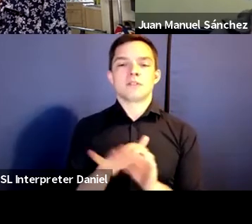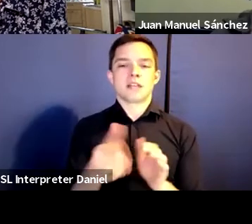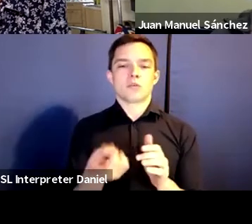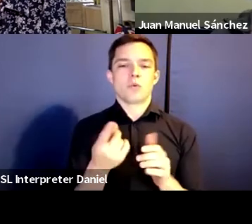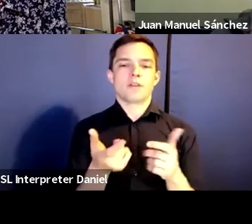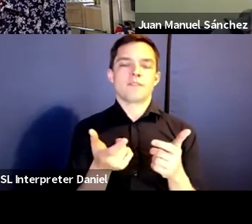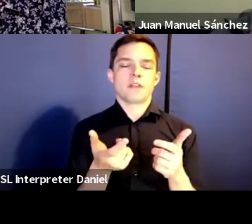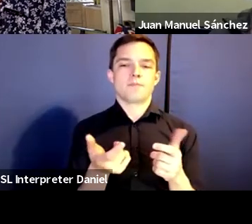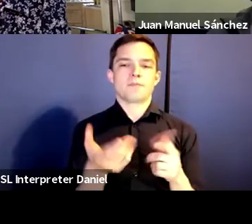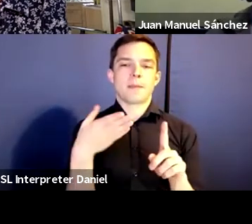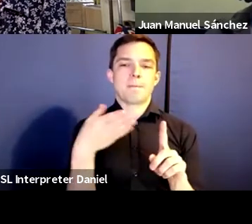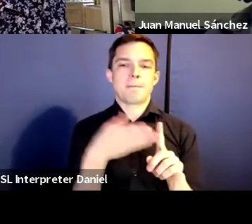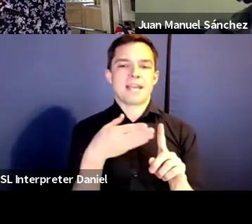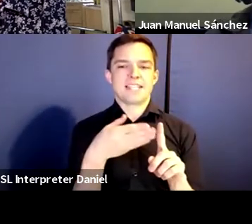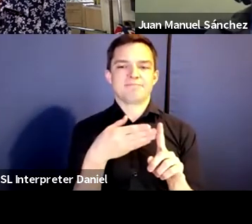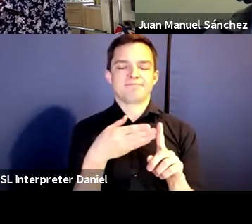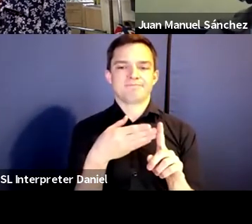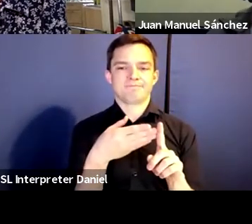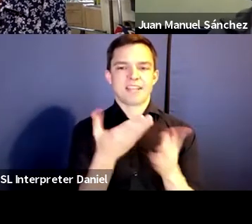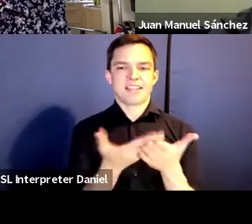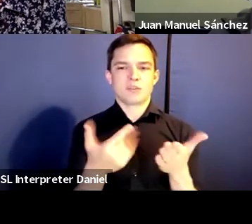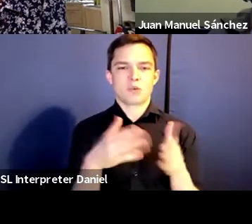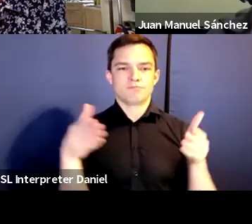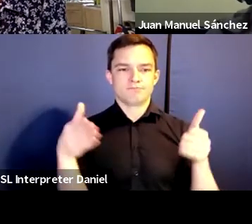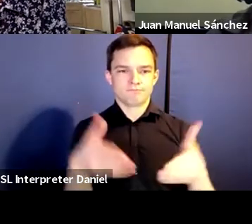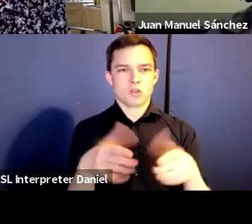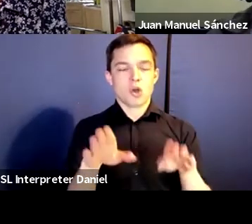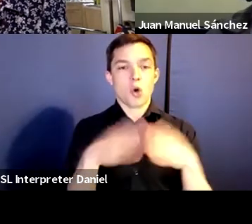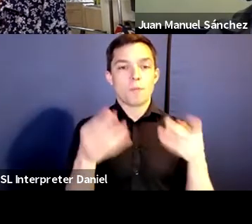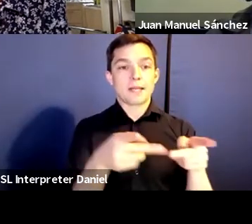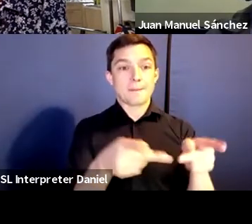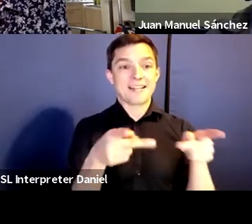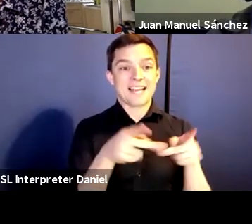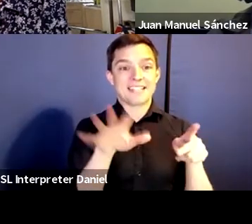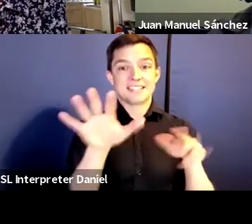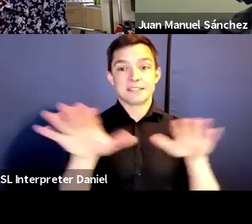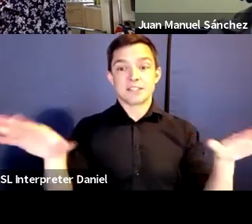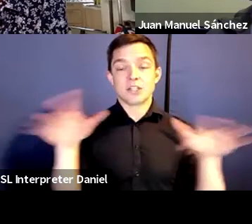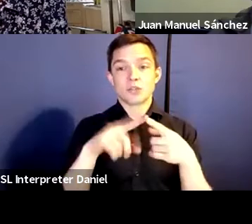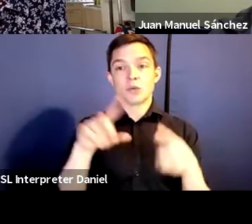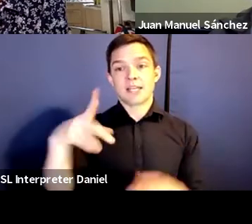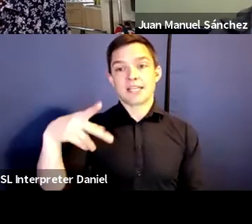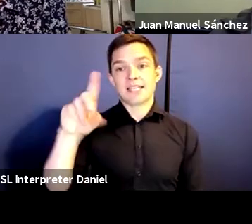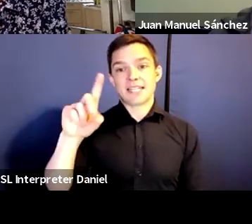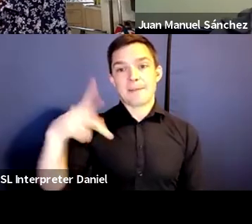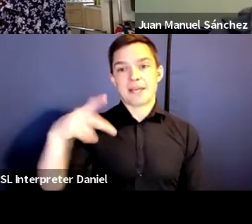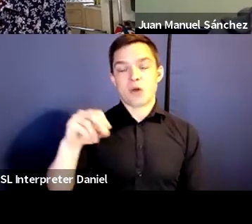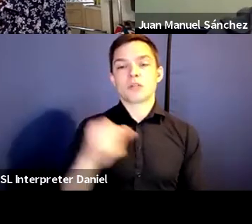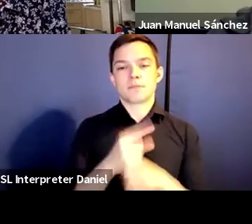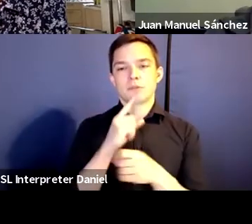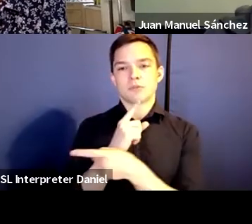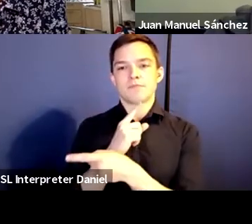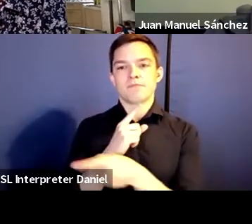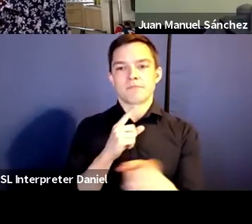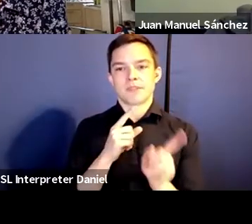main things that we were um, doing, opening spaces to the DPO so they can really make a